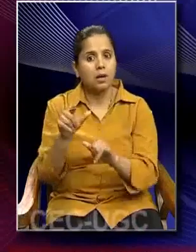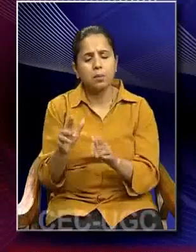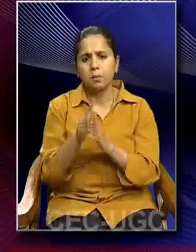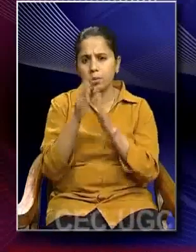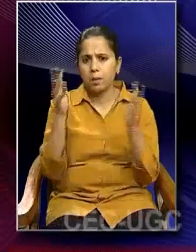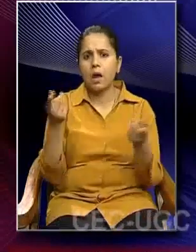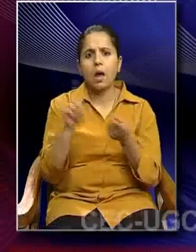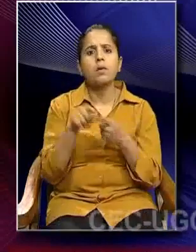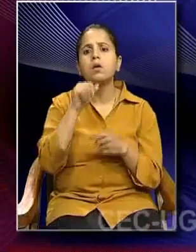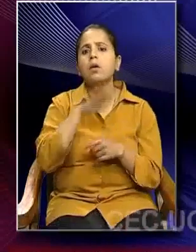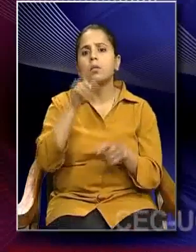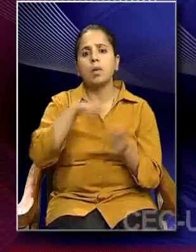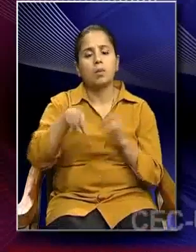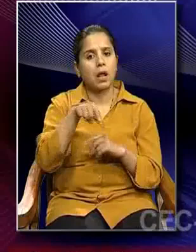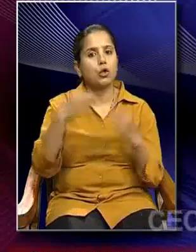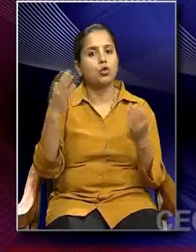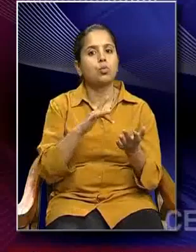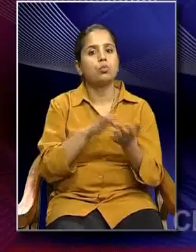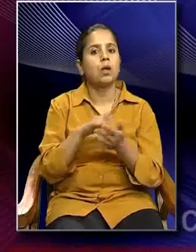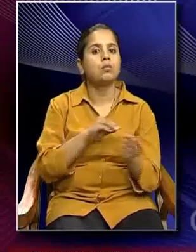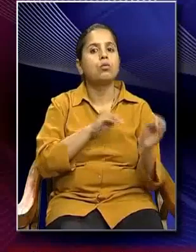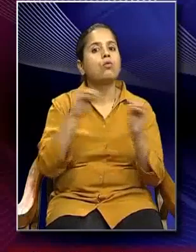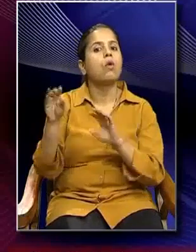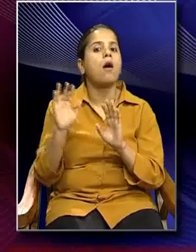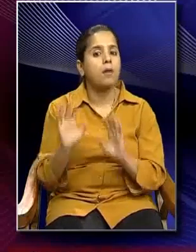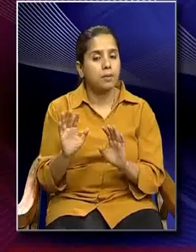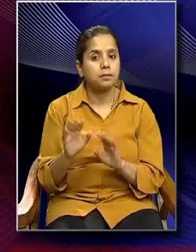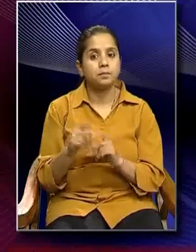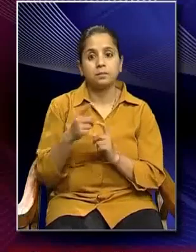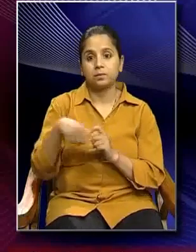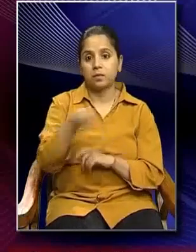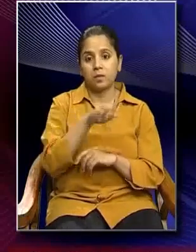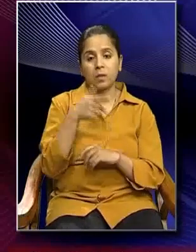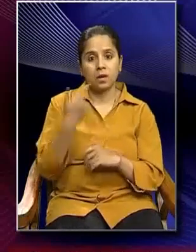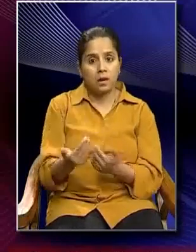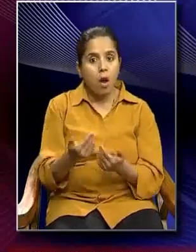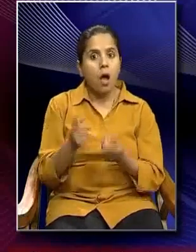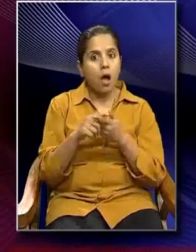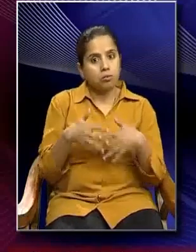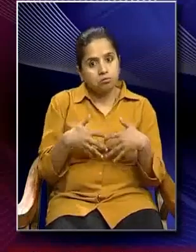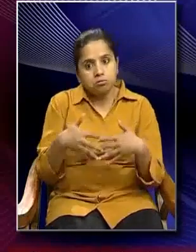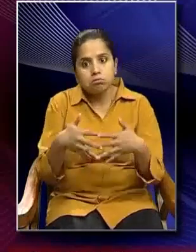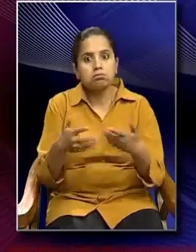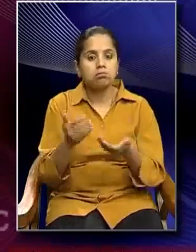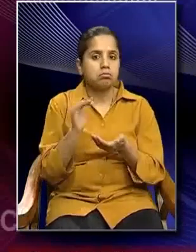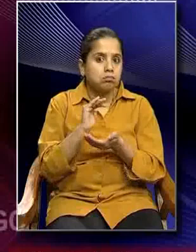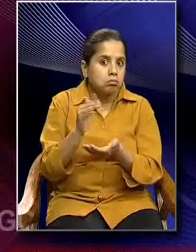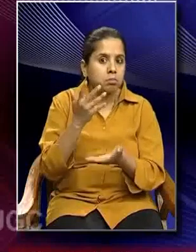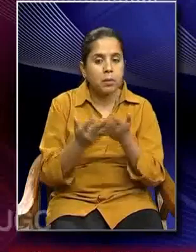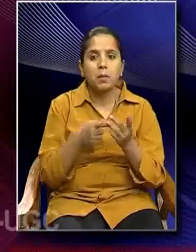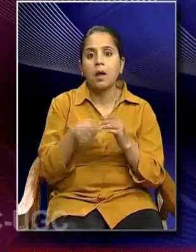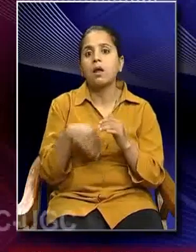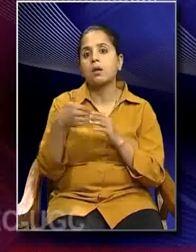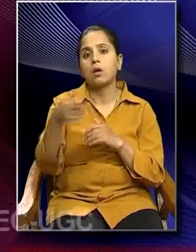stock of young people are moving to a new place, and because they are in the reproductive age groups after marriage, if they are entering